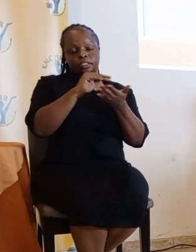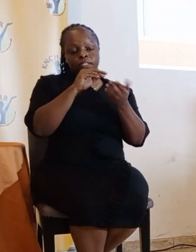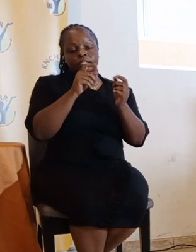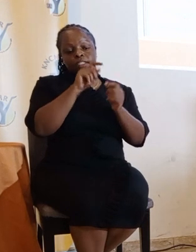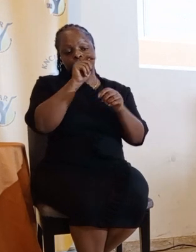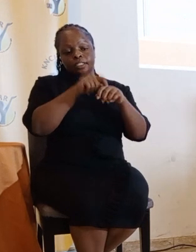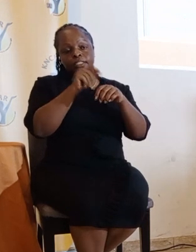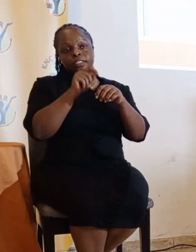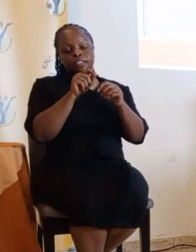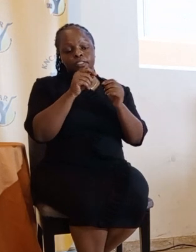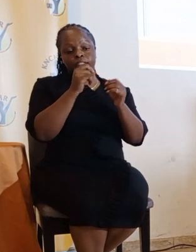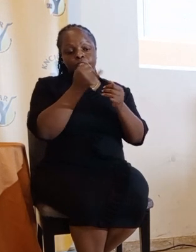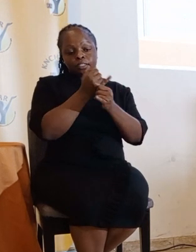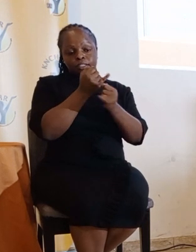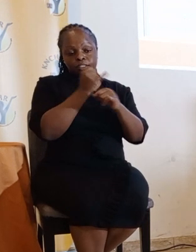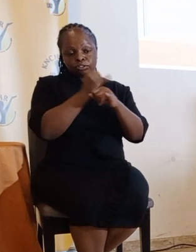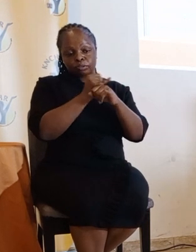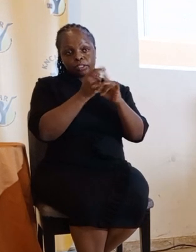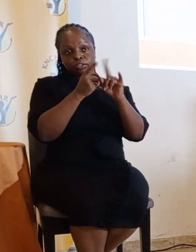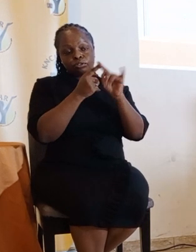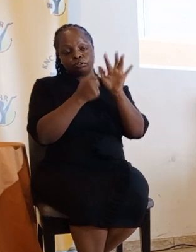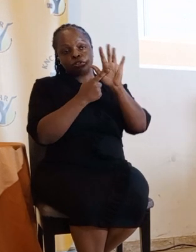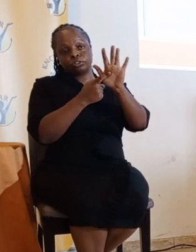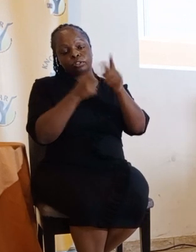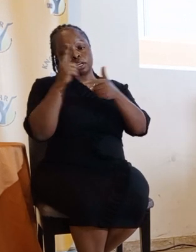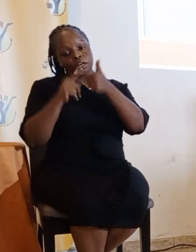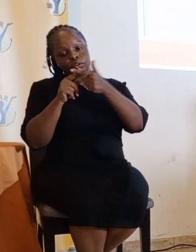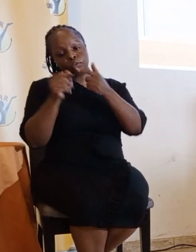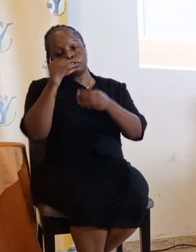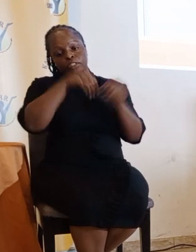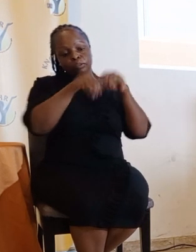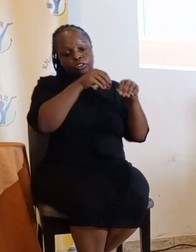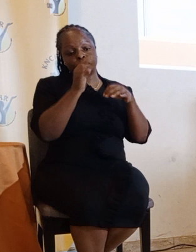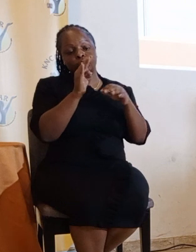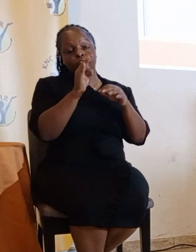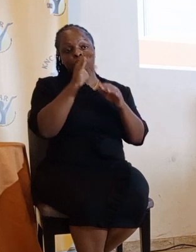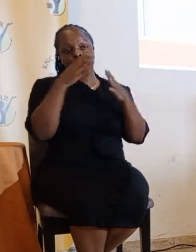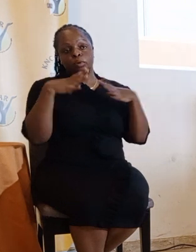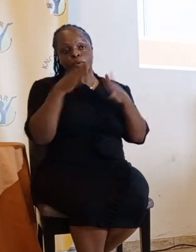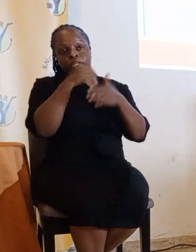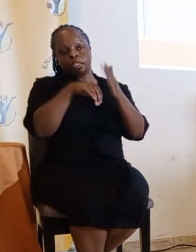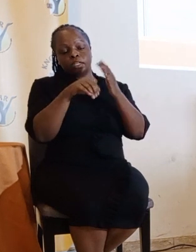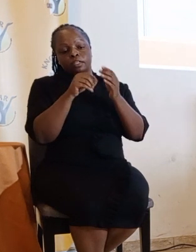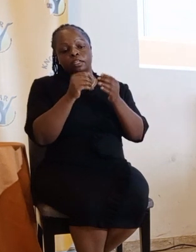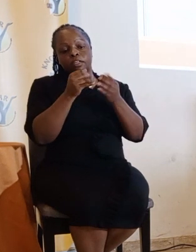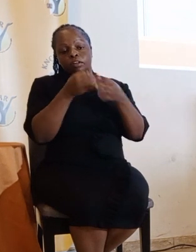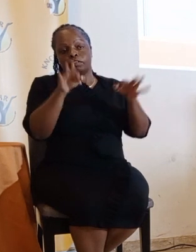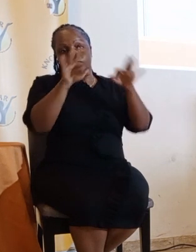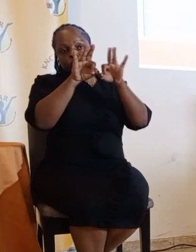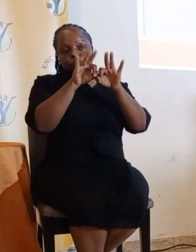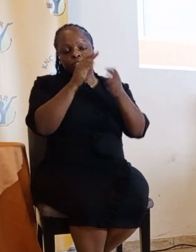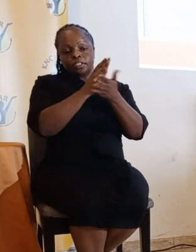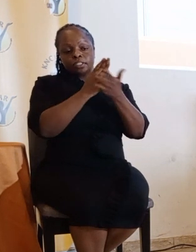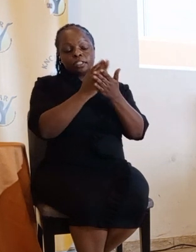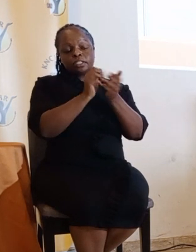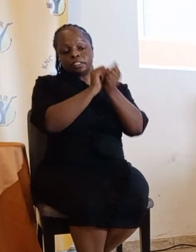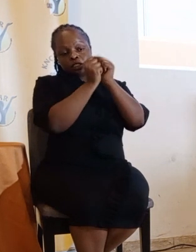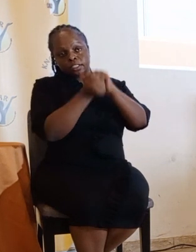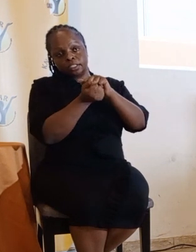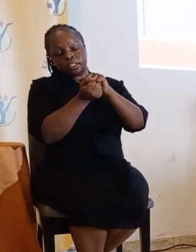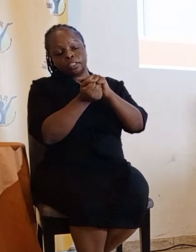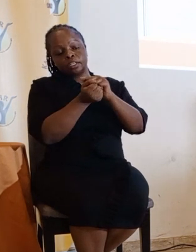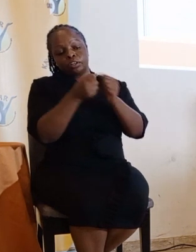to determine annual contributions from persons in the informal sector. Changing the premium contributions from